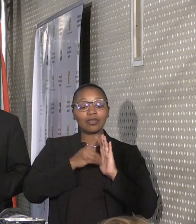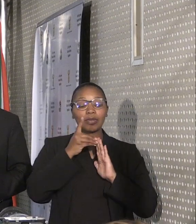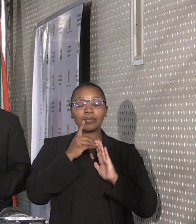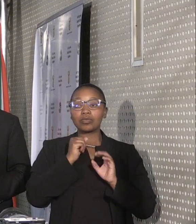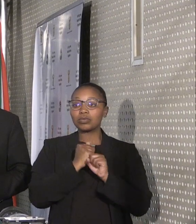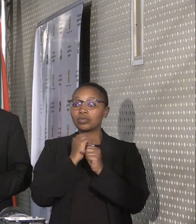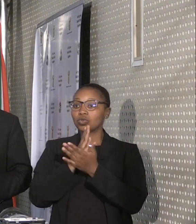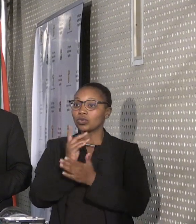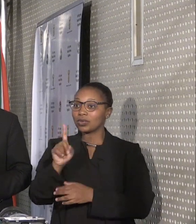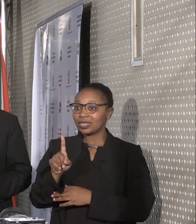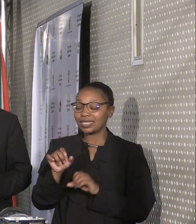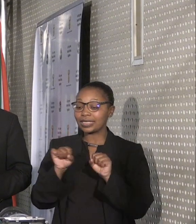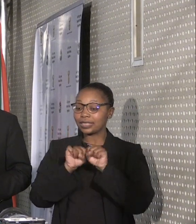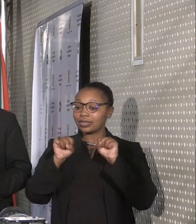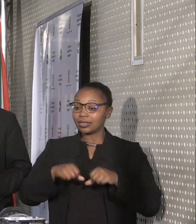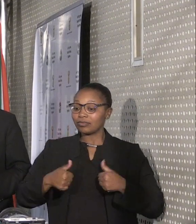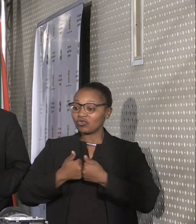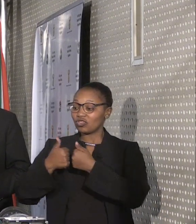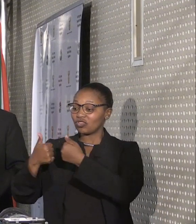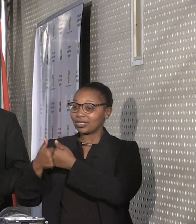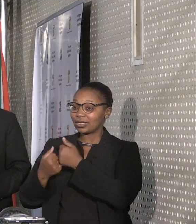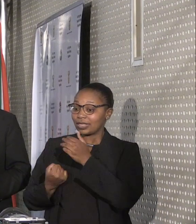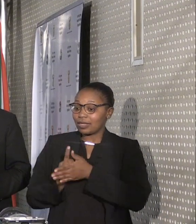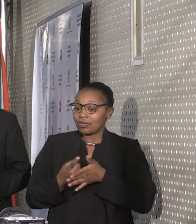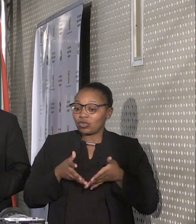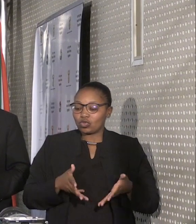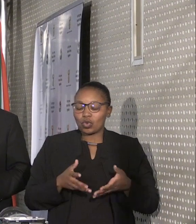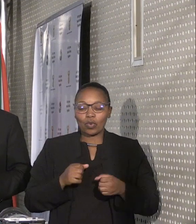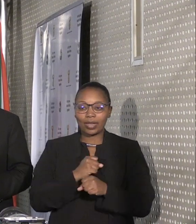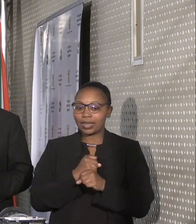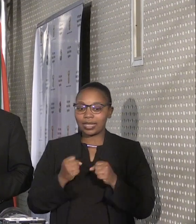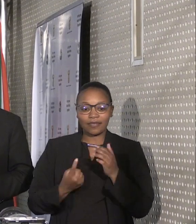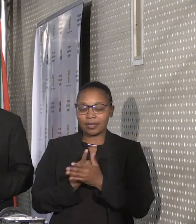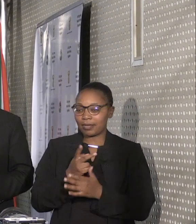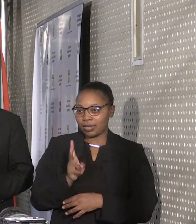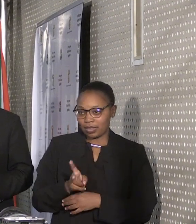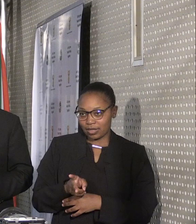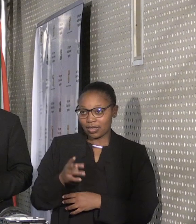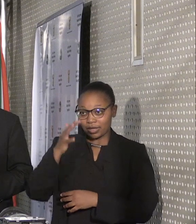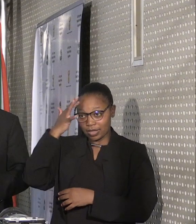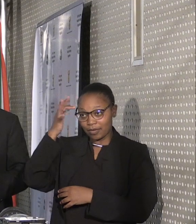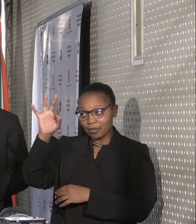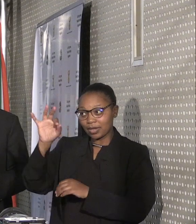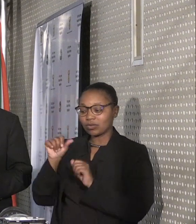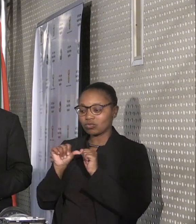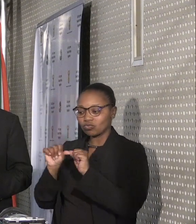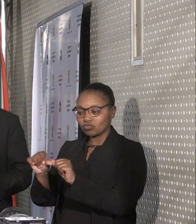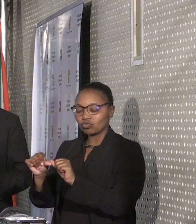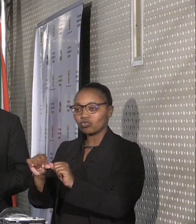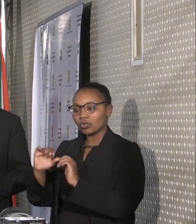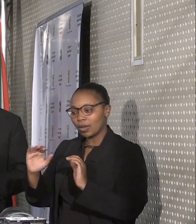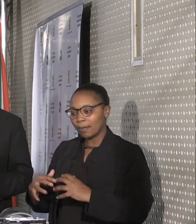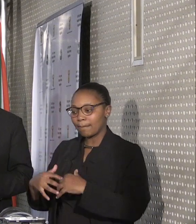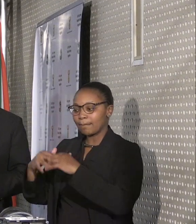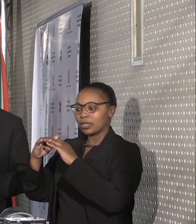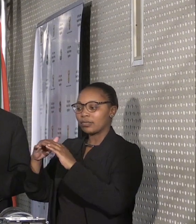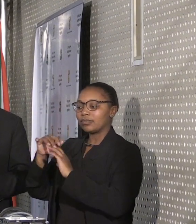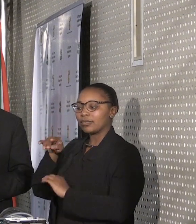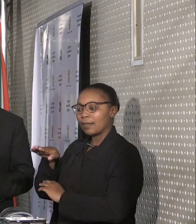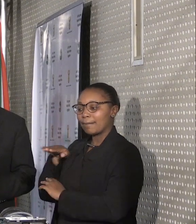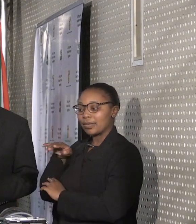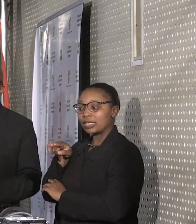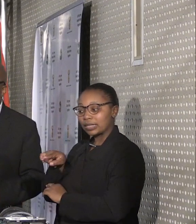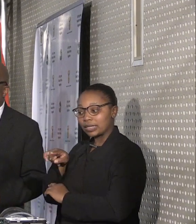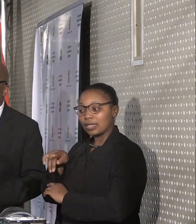this nature are a thing of the past. Government remains committed to establishing the Postbank as developmental state